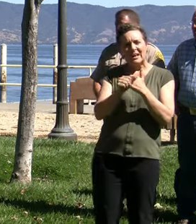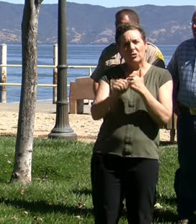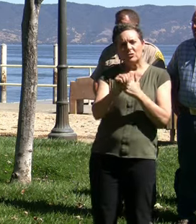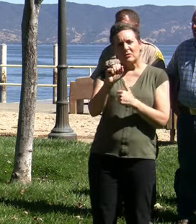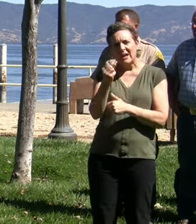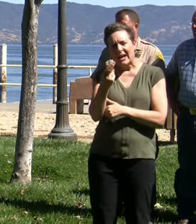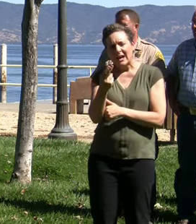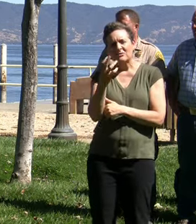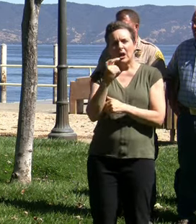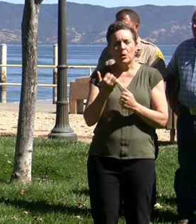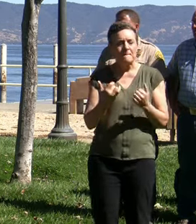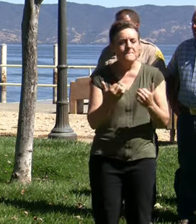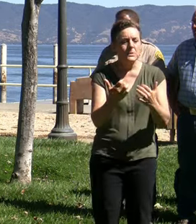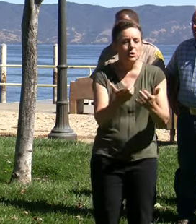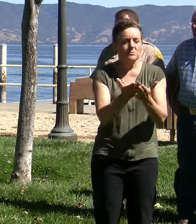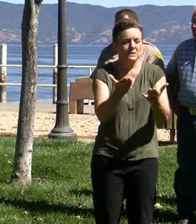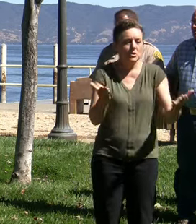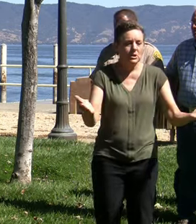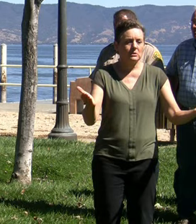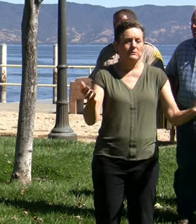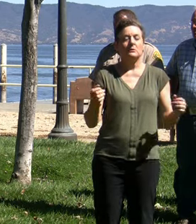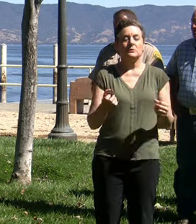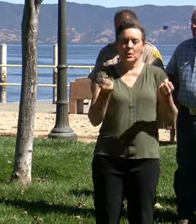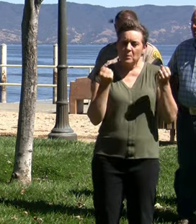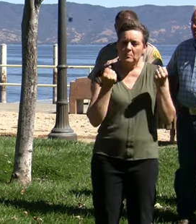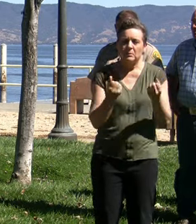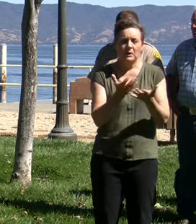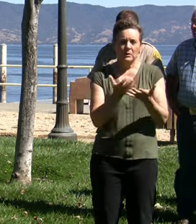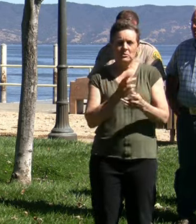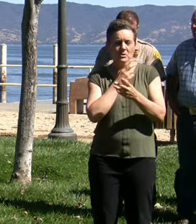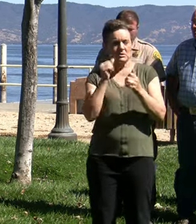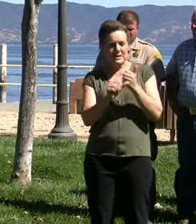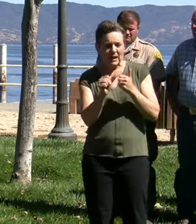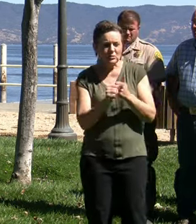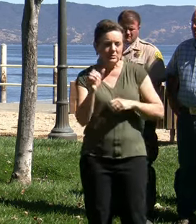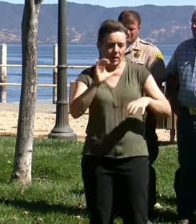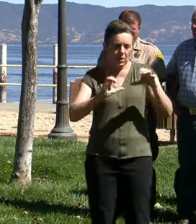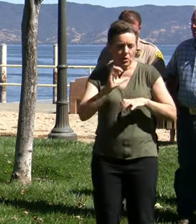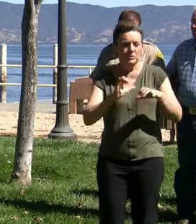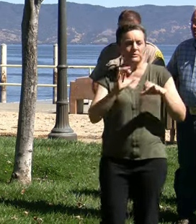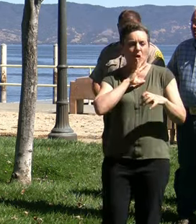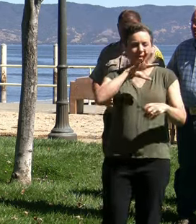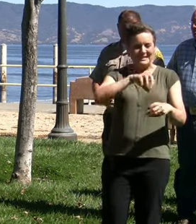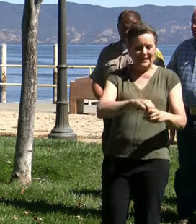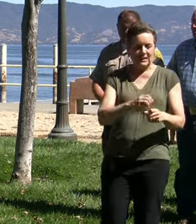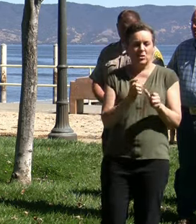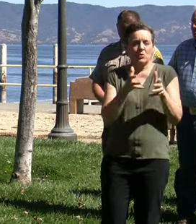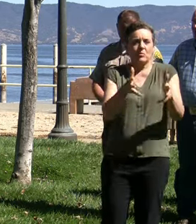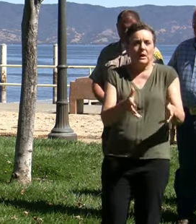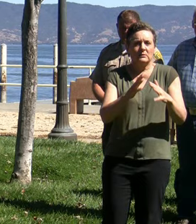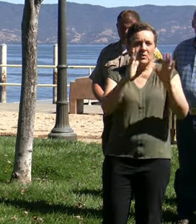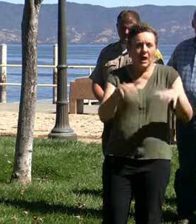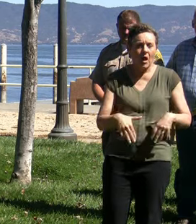burned properties. There are many hazardous materials that can be found in those what remains of a